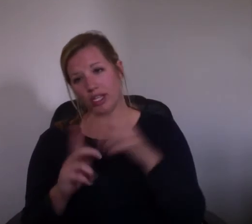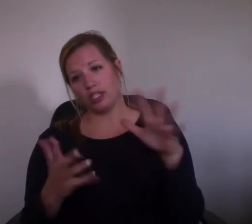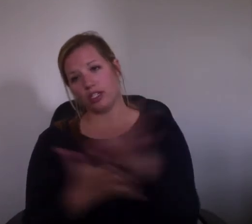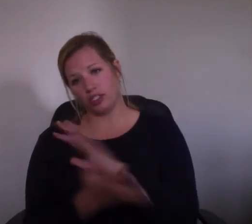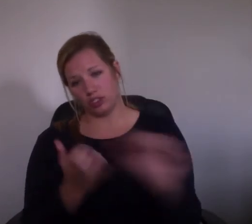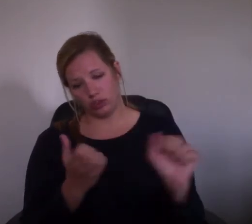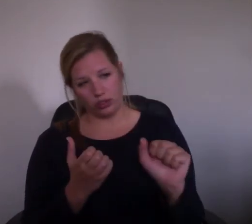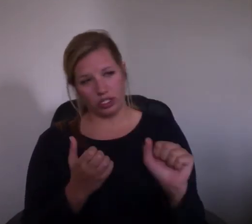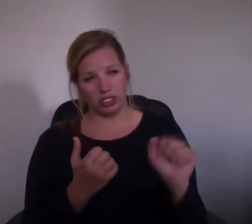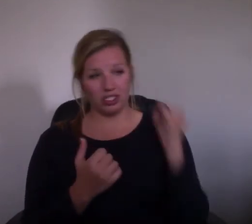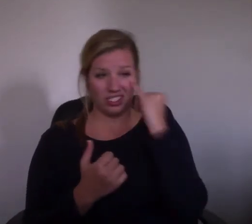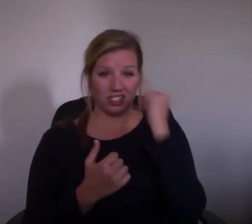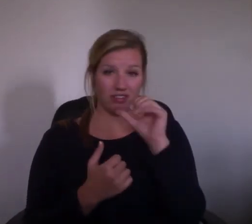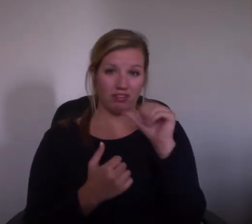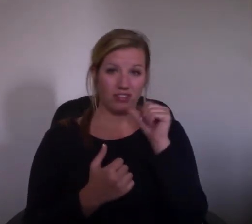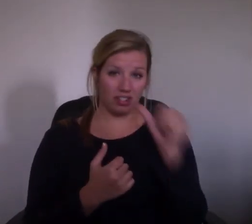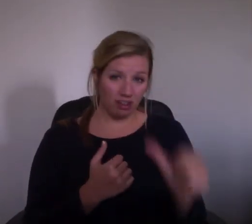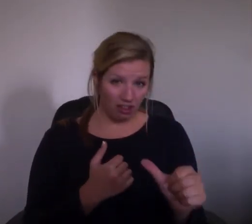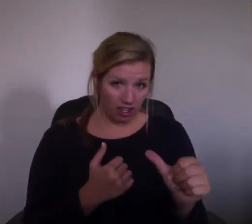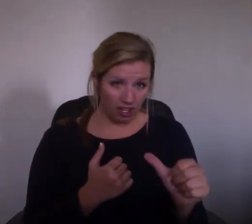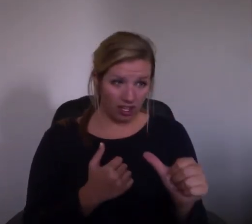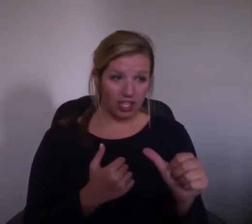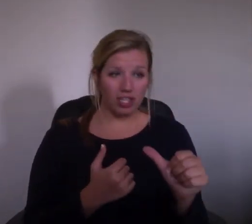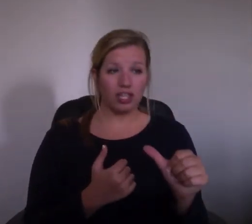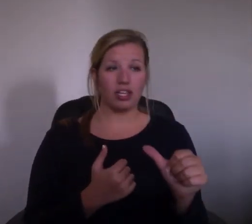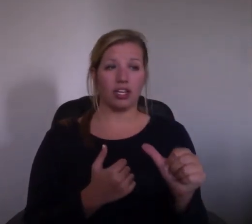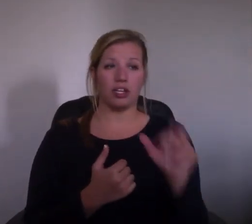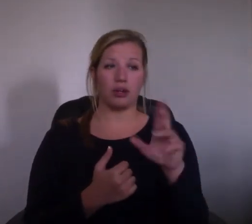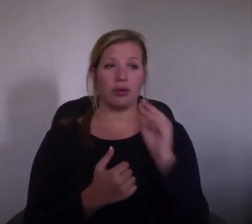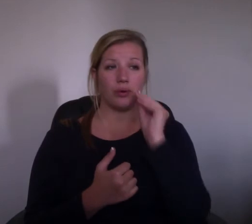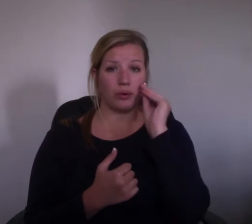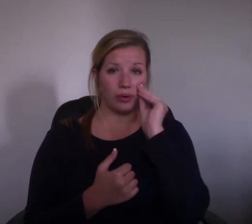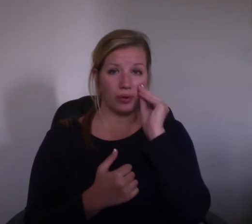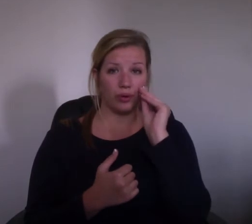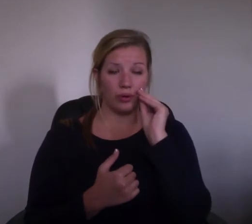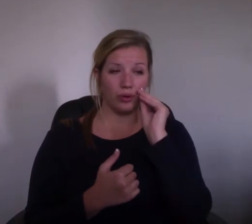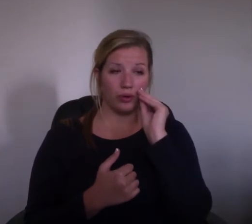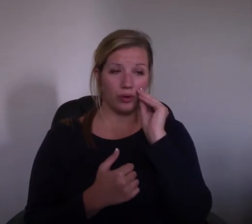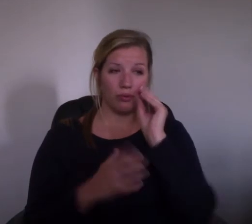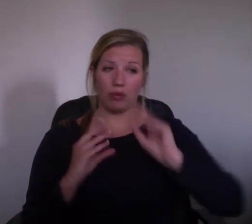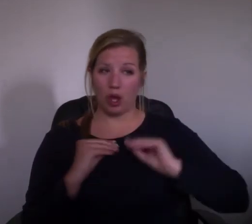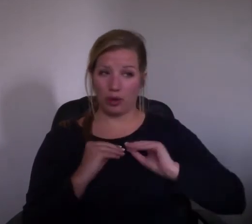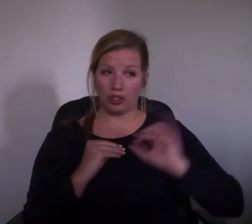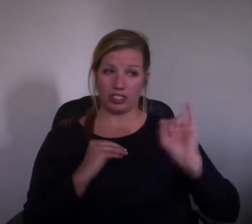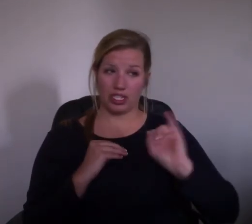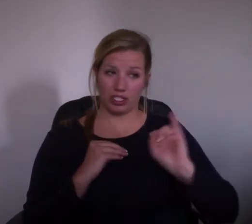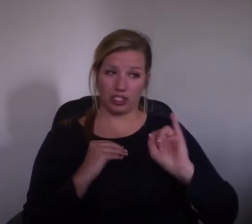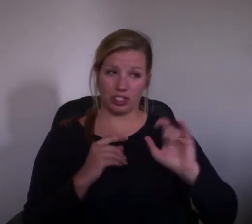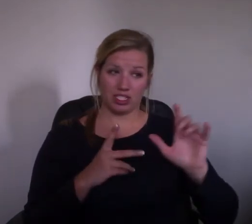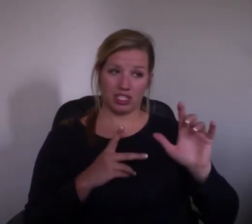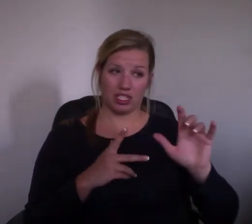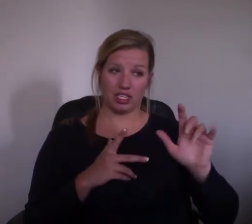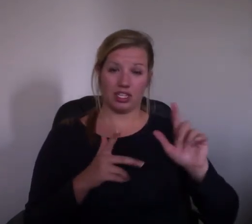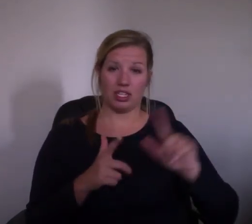And if you don't have homeowners insurance, or your homeowners insurance isn't adequate, and you seek a disaster assistance from the Federal Emergency